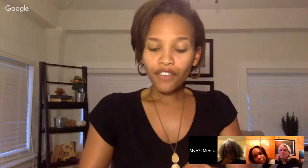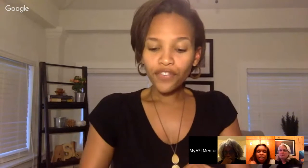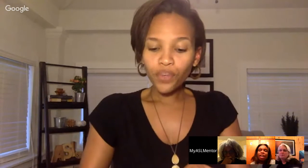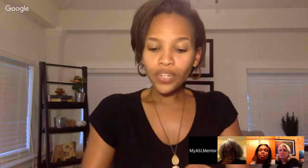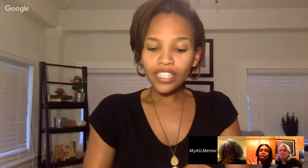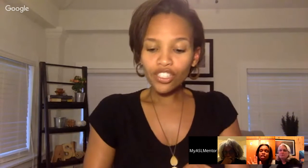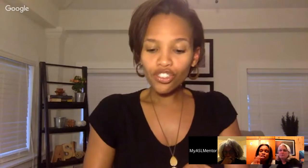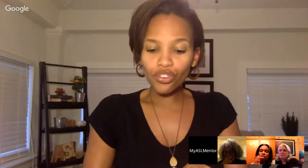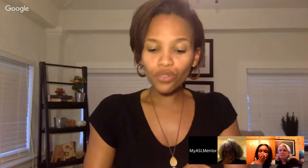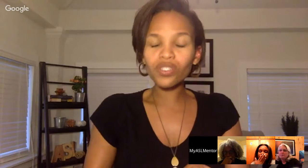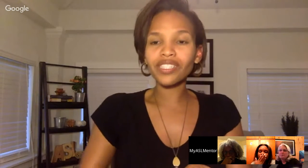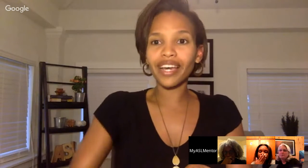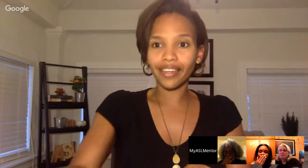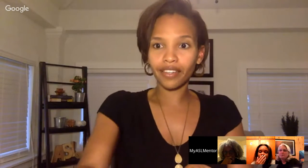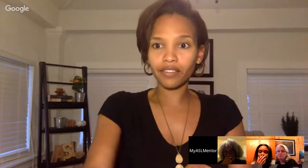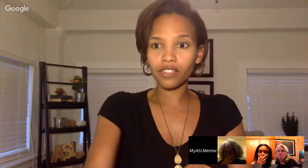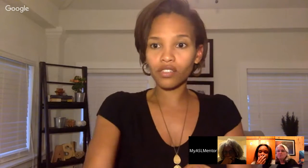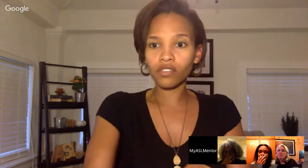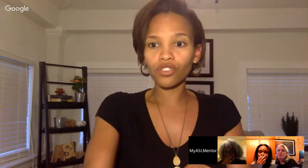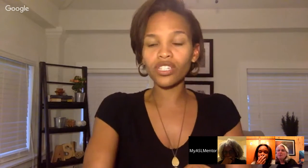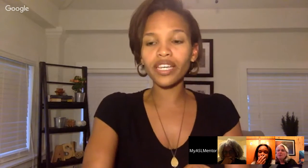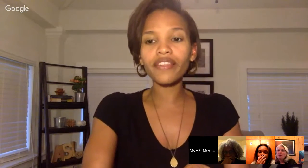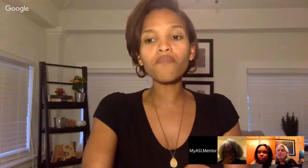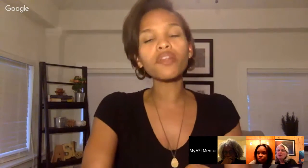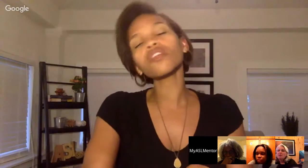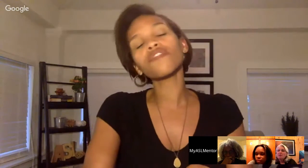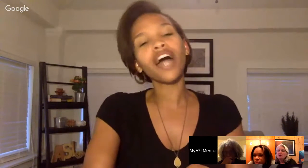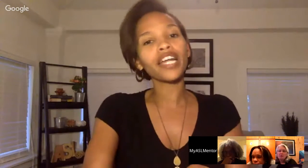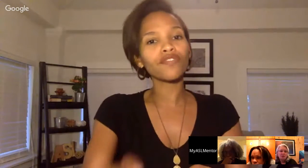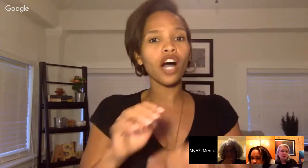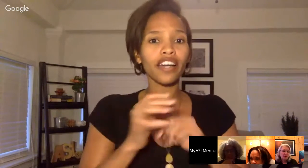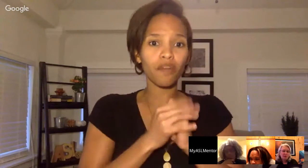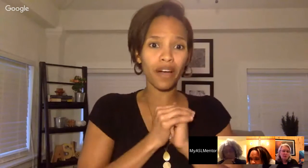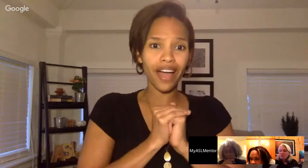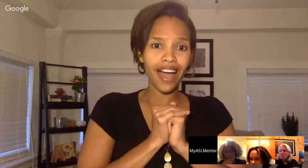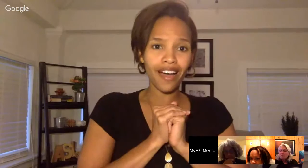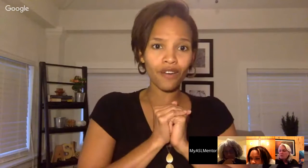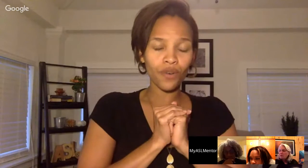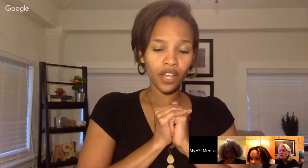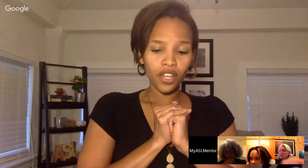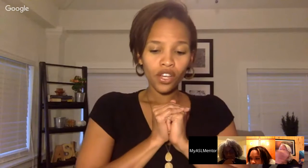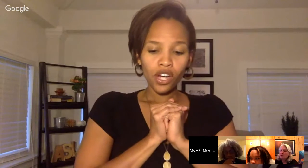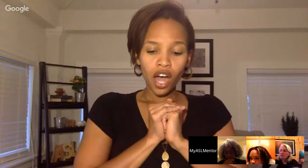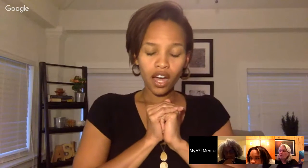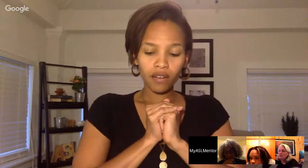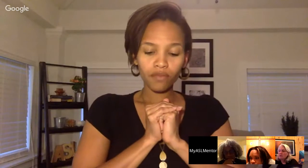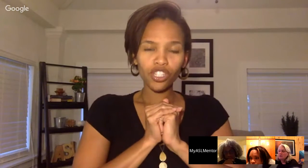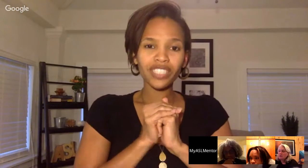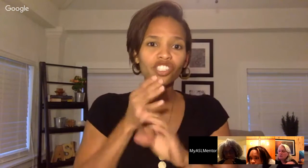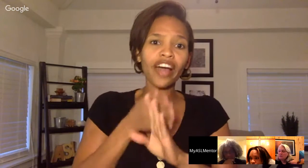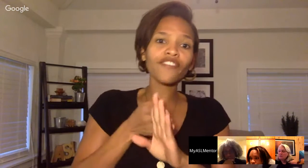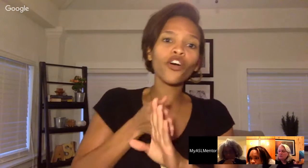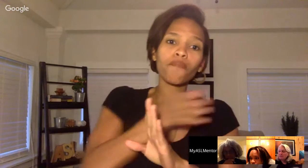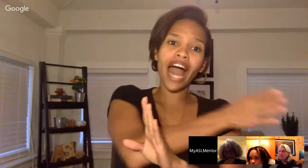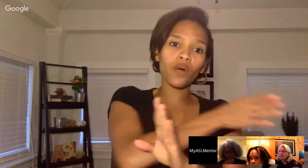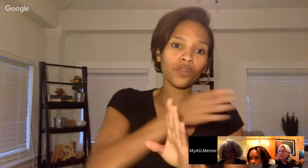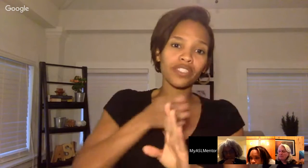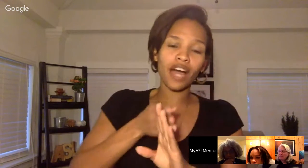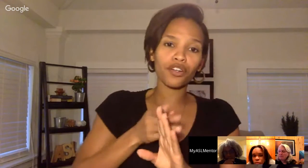At 42 seconds, she's in the middle of kind of talking about how she's kind of going backwards now